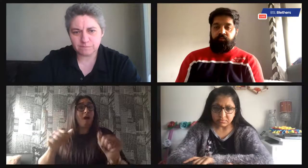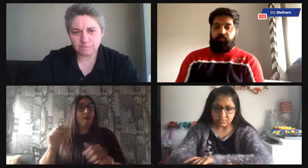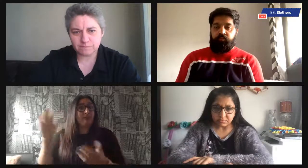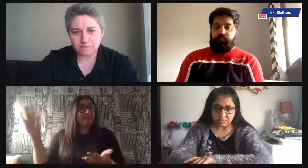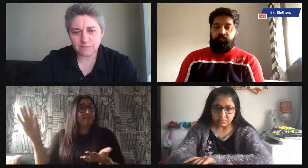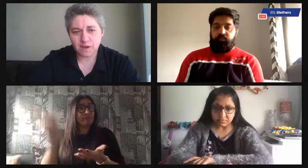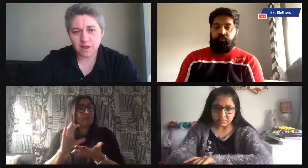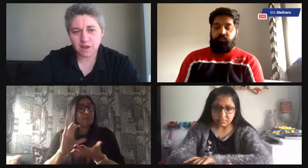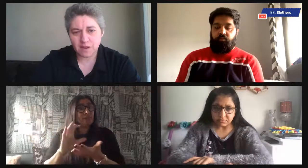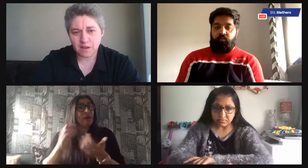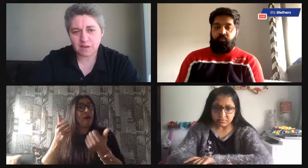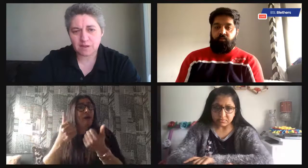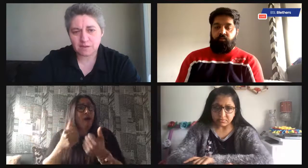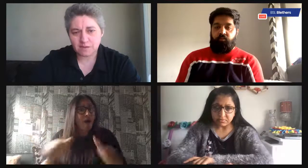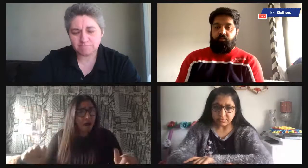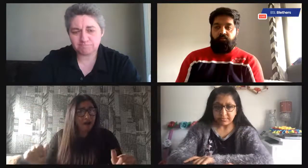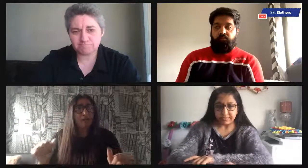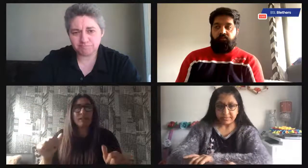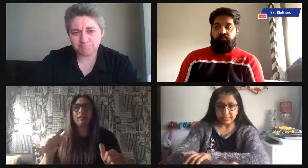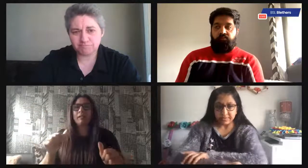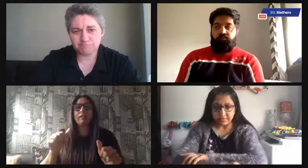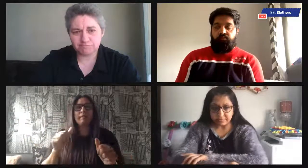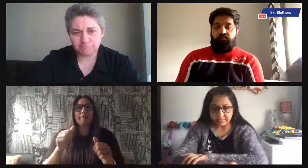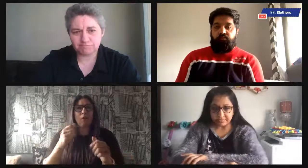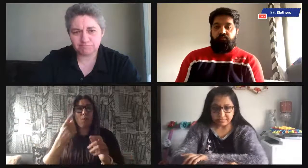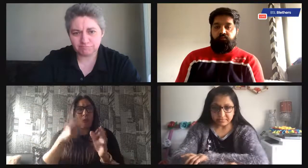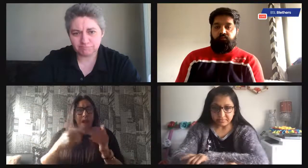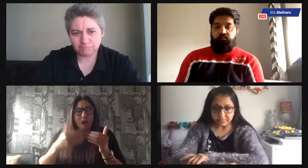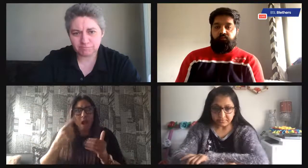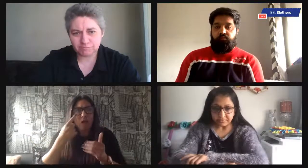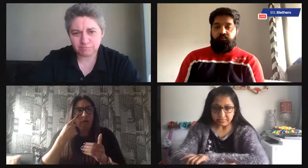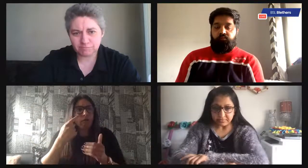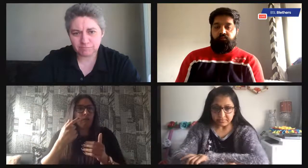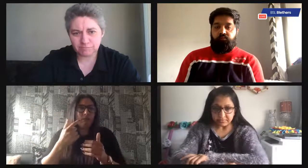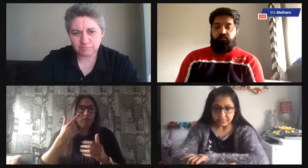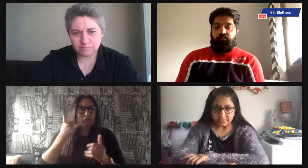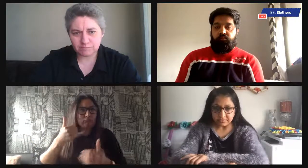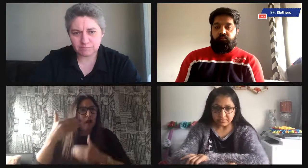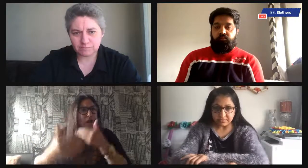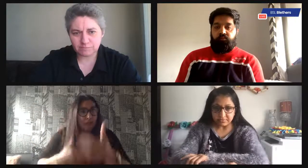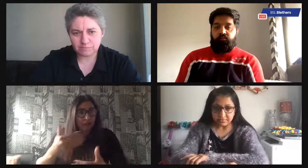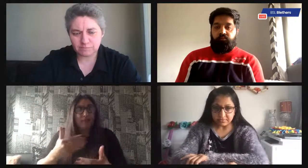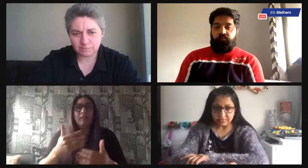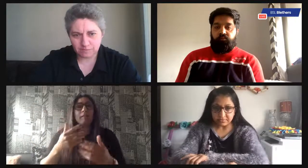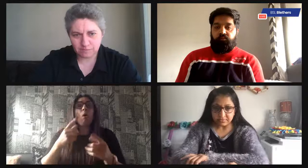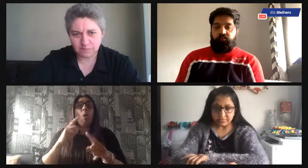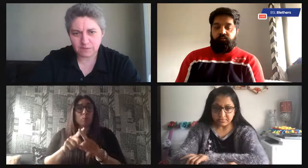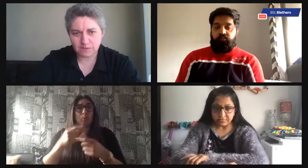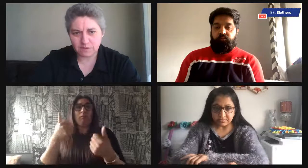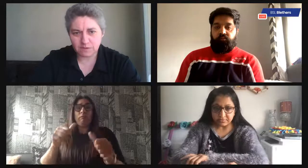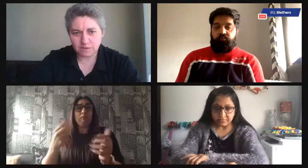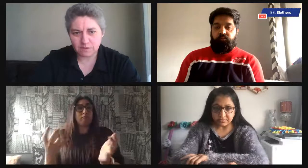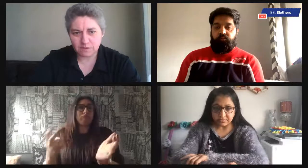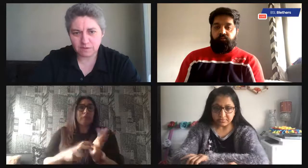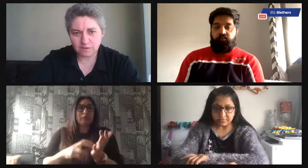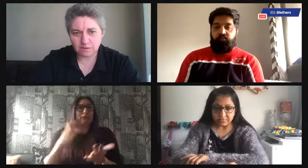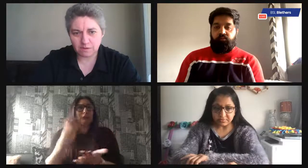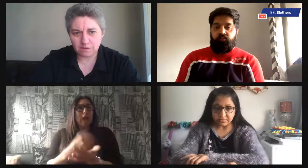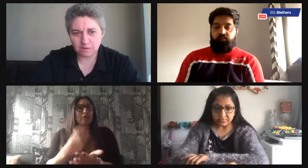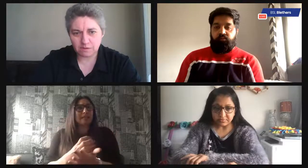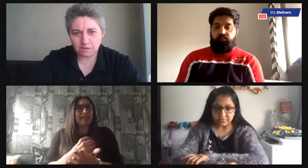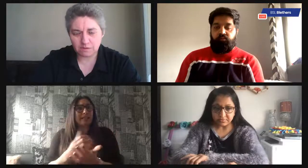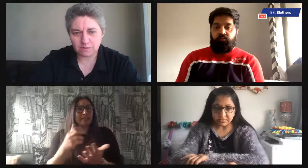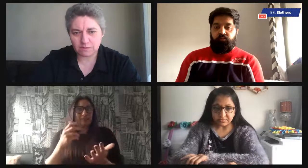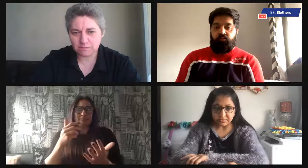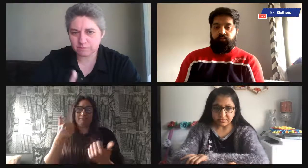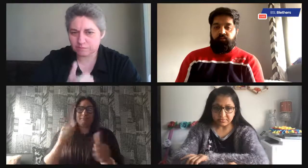up a charity, and eventually we got funding in 2007. And it took a year of hard graft to get that,